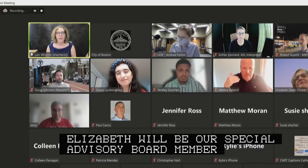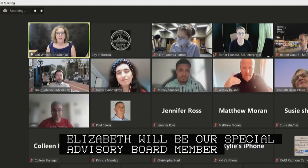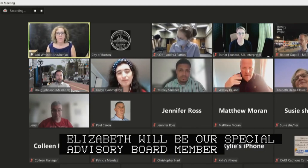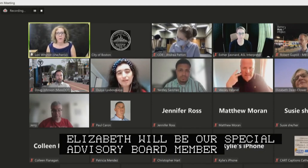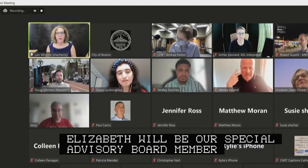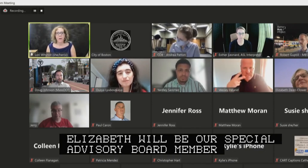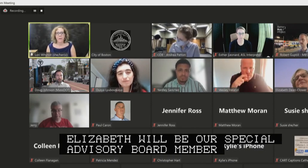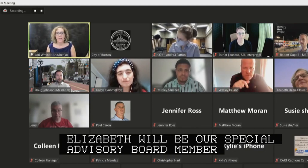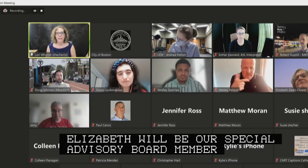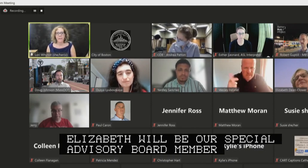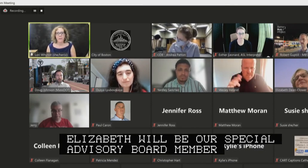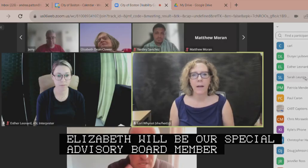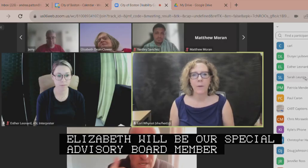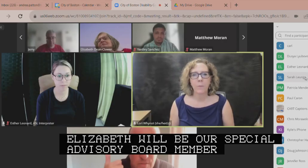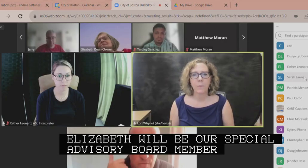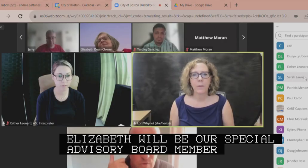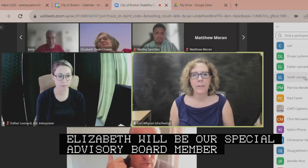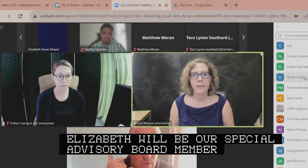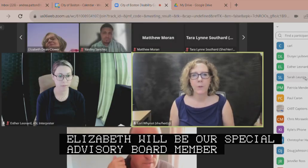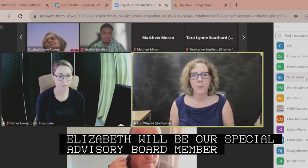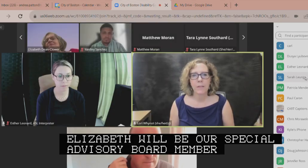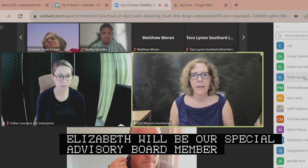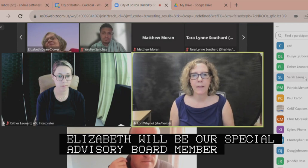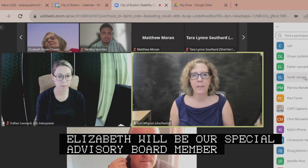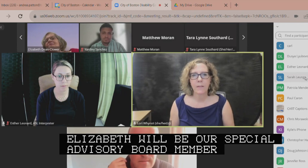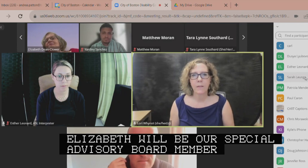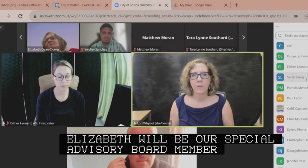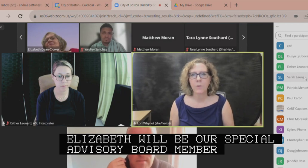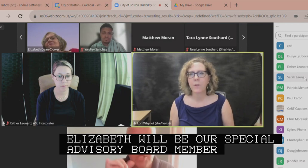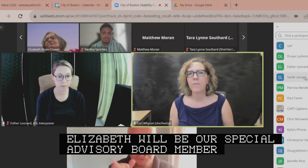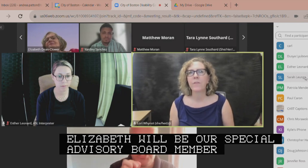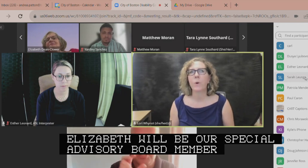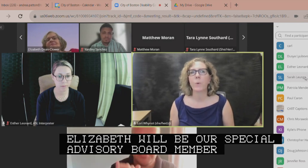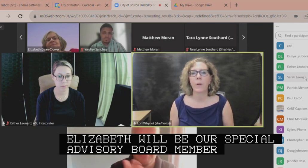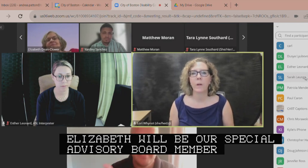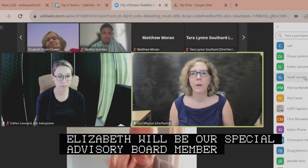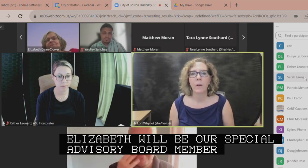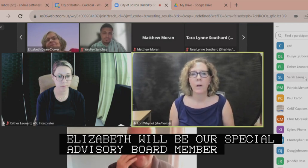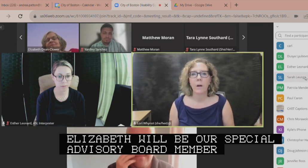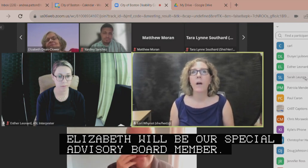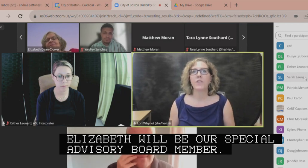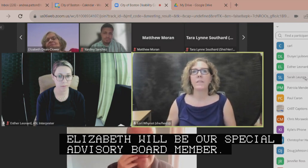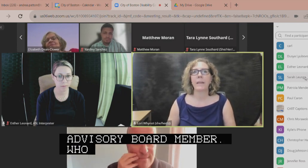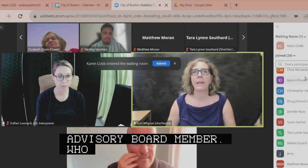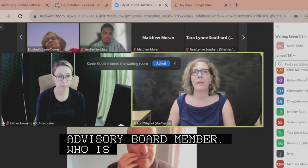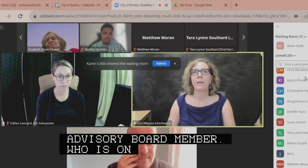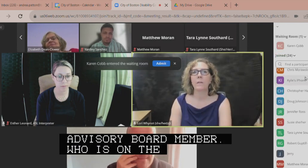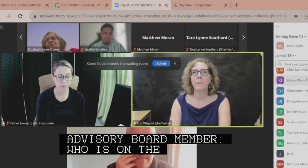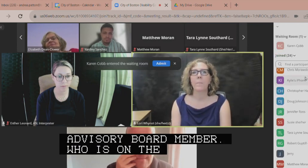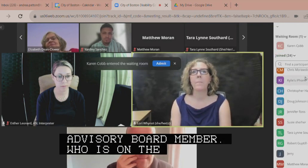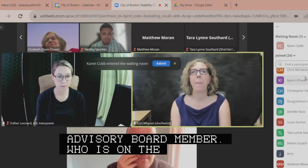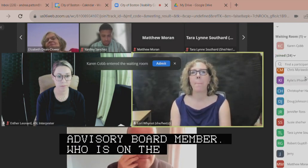So now, next, let's see, who's next? Who's on the phone? Jerry.